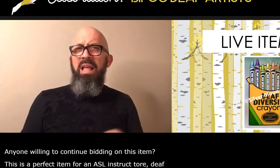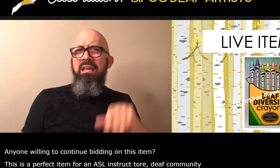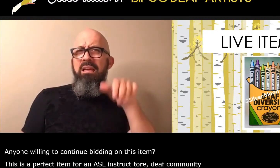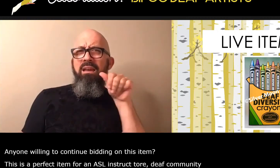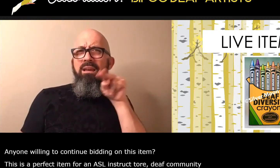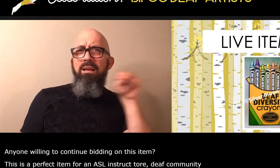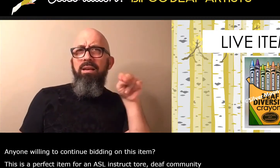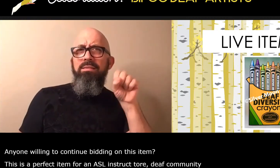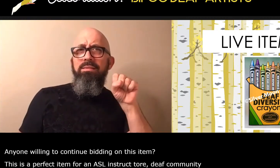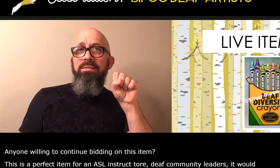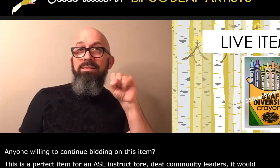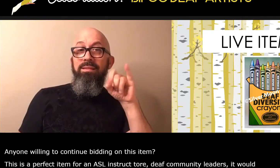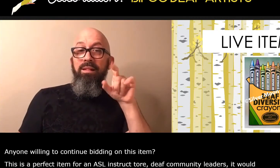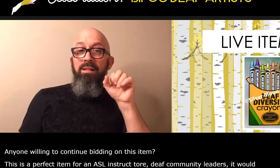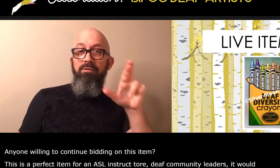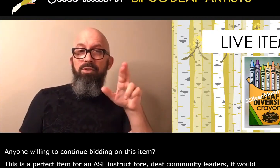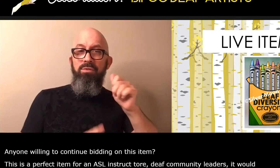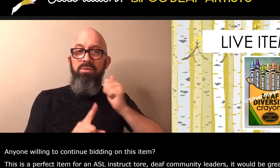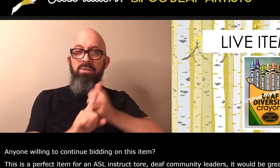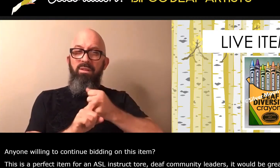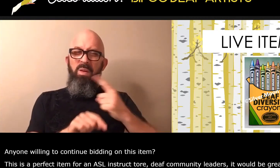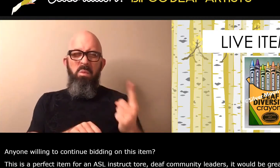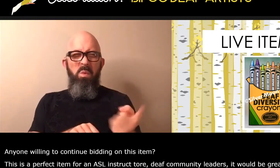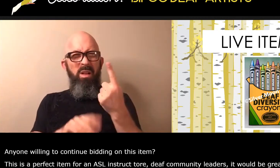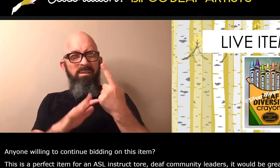office, in a school.